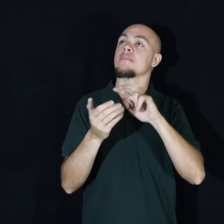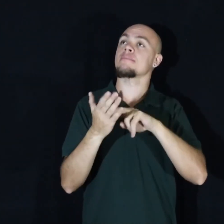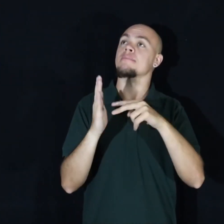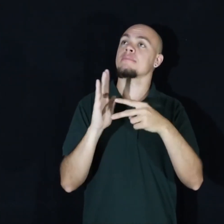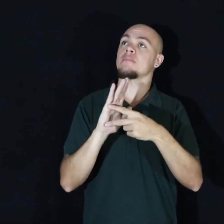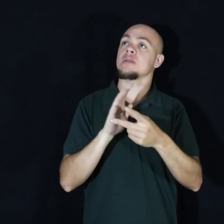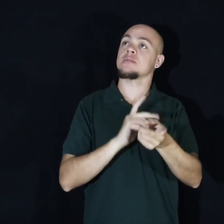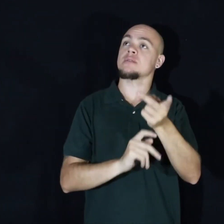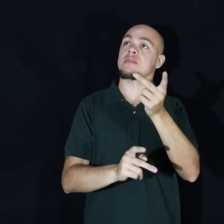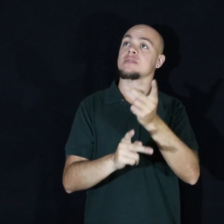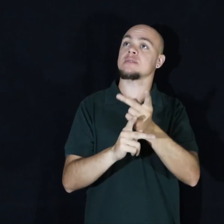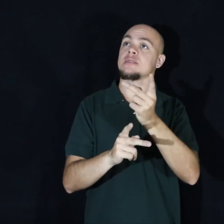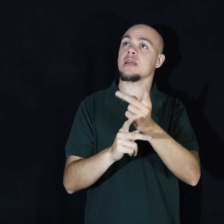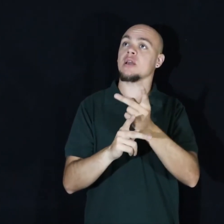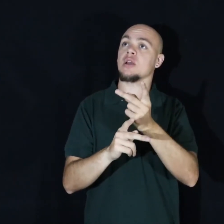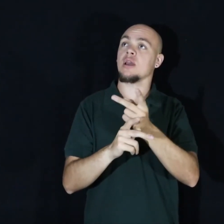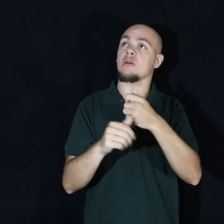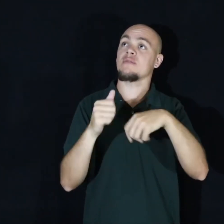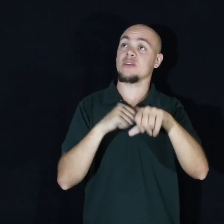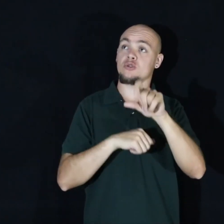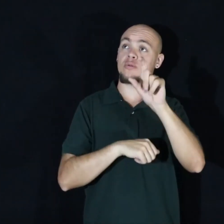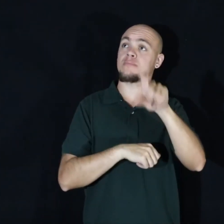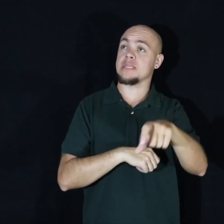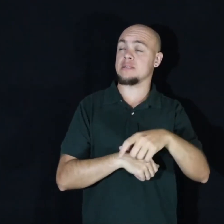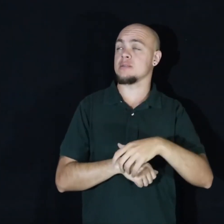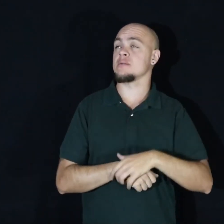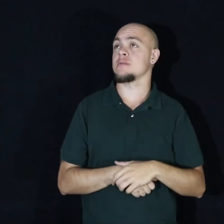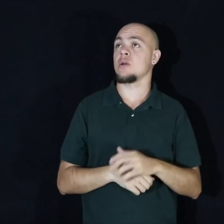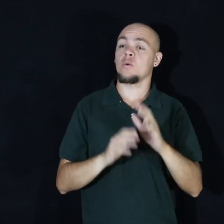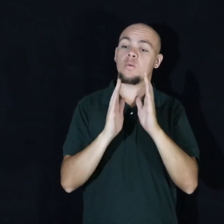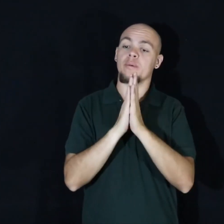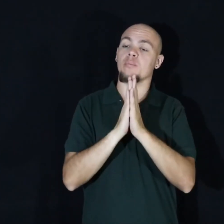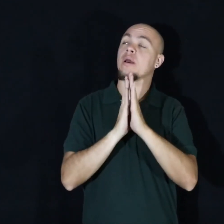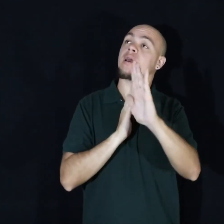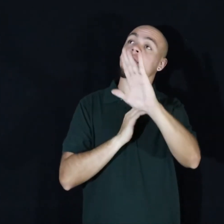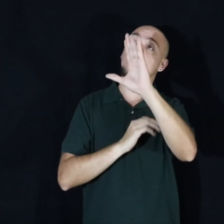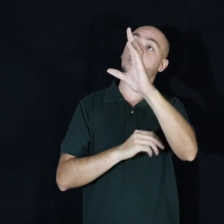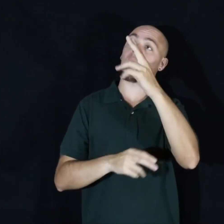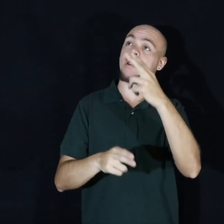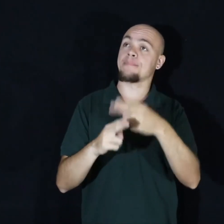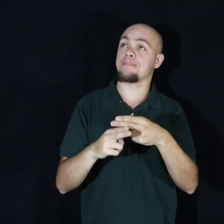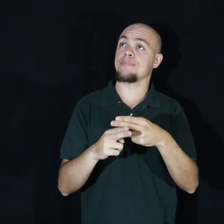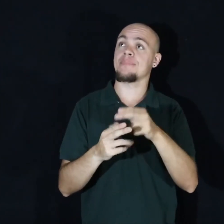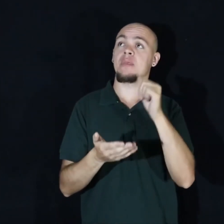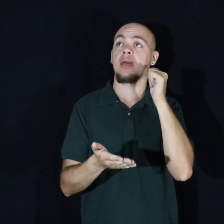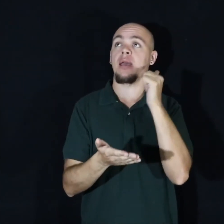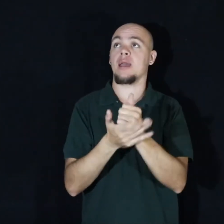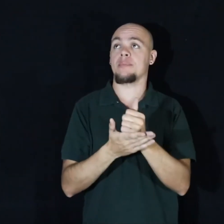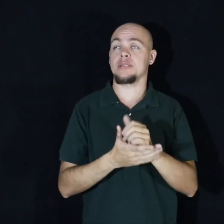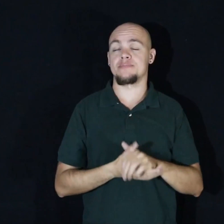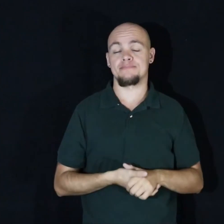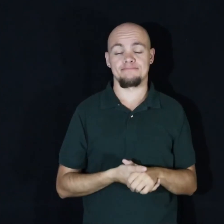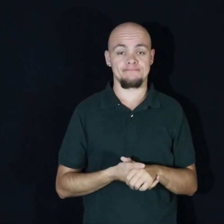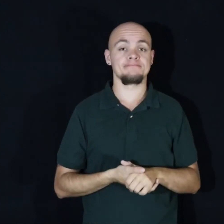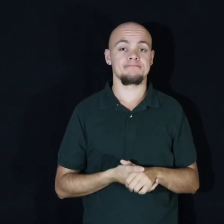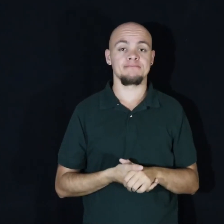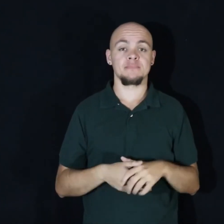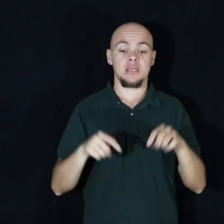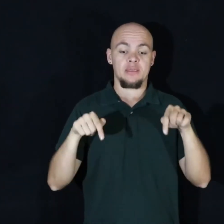one another and to take care of one another. We just pray all of these things in your